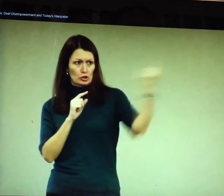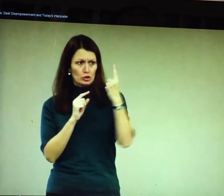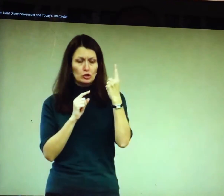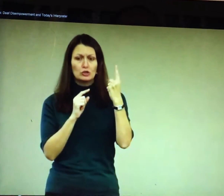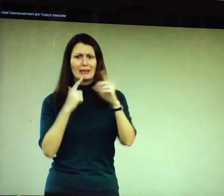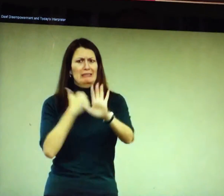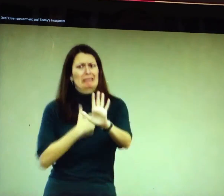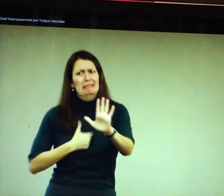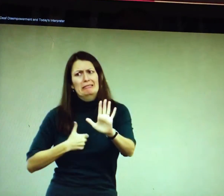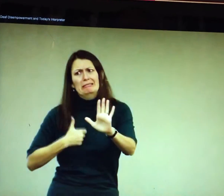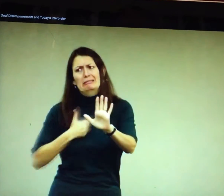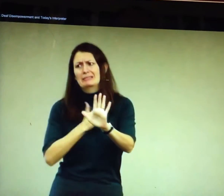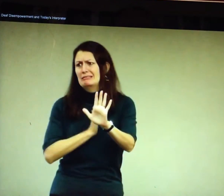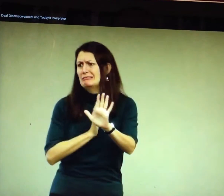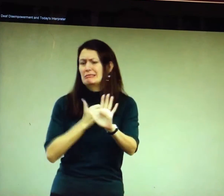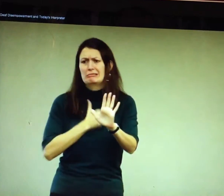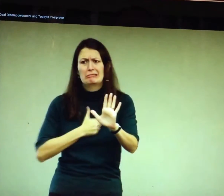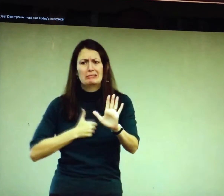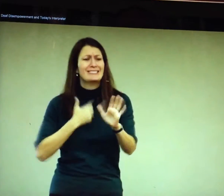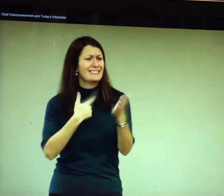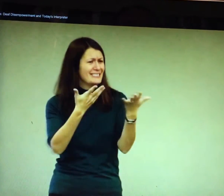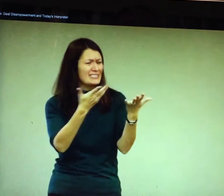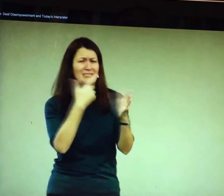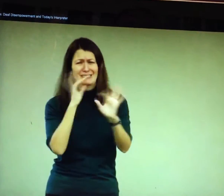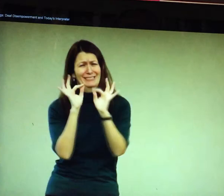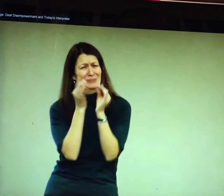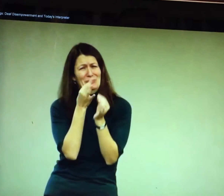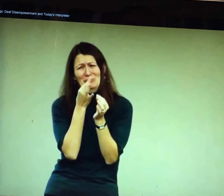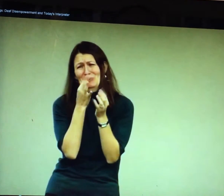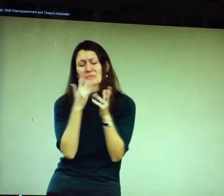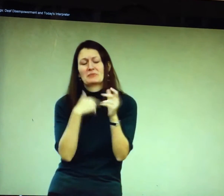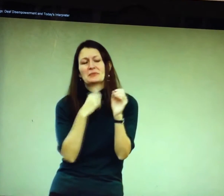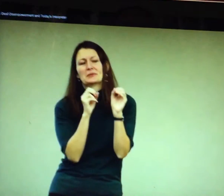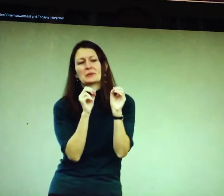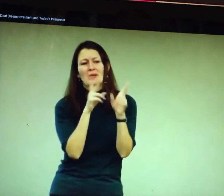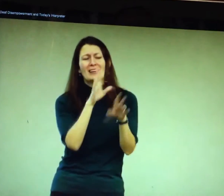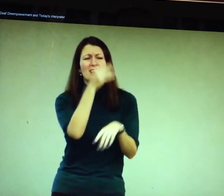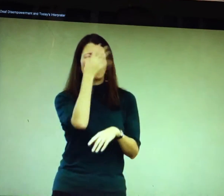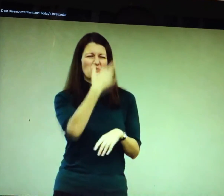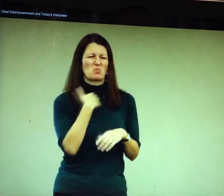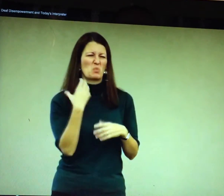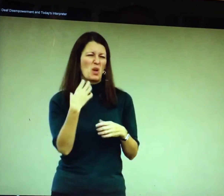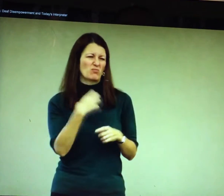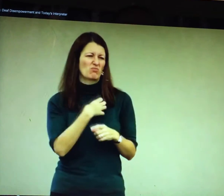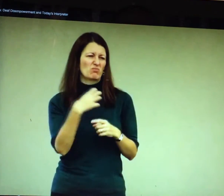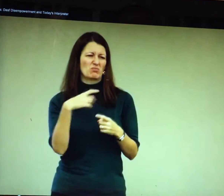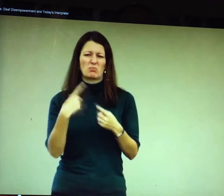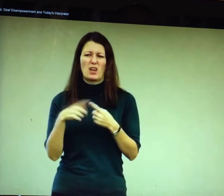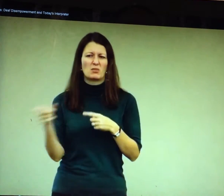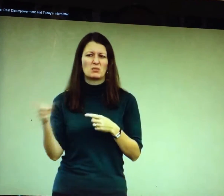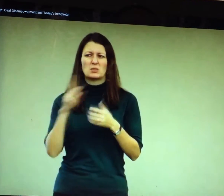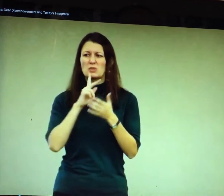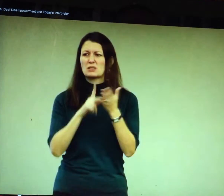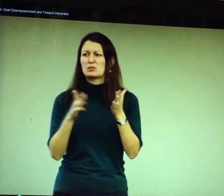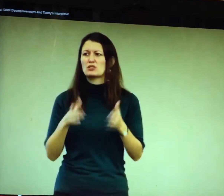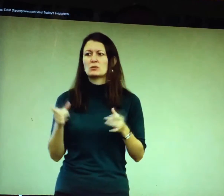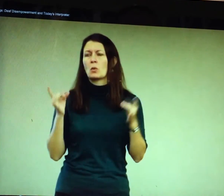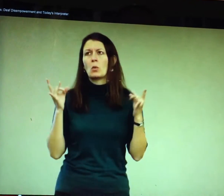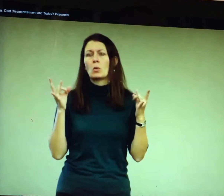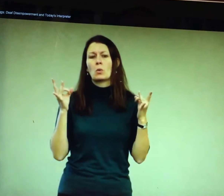came, you know, and she said, oh, I'm so sorry. Oh, I'm so sorry. You know, so I said, yeah, you know,